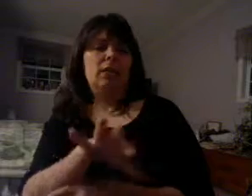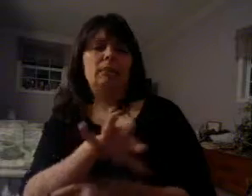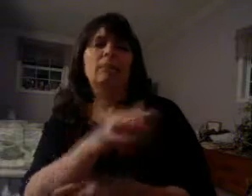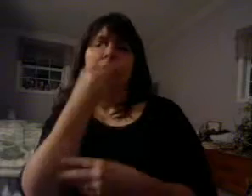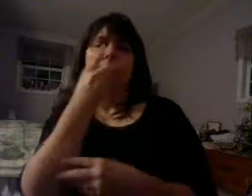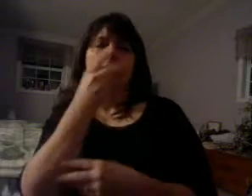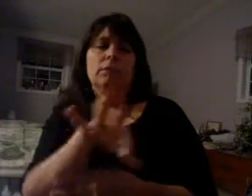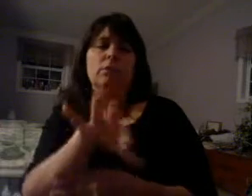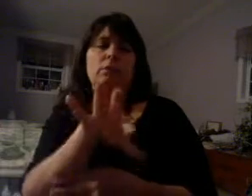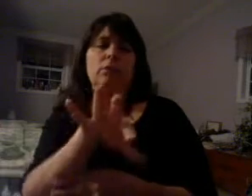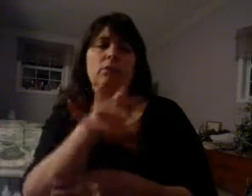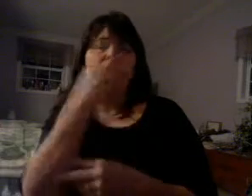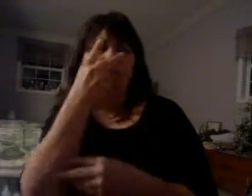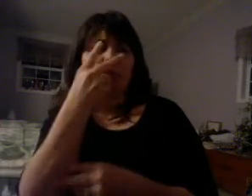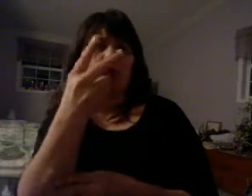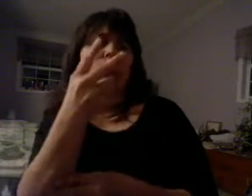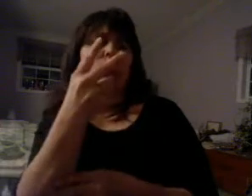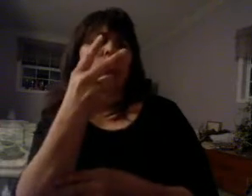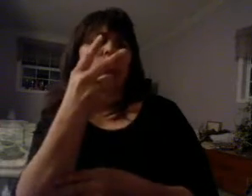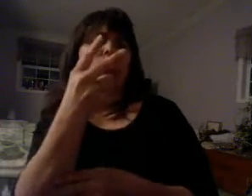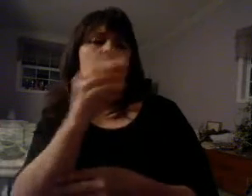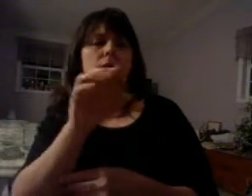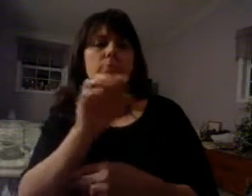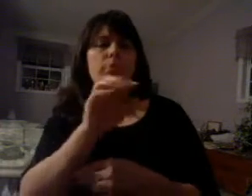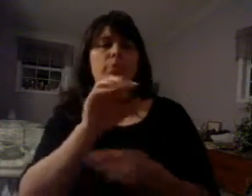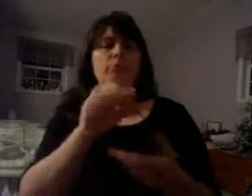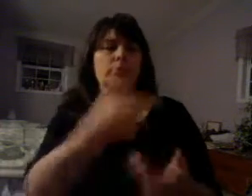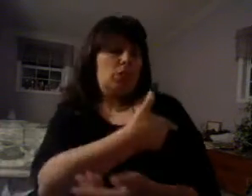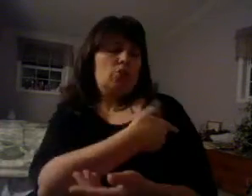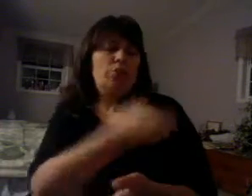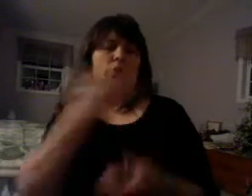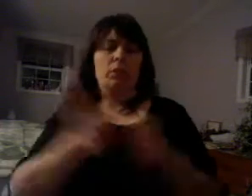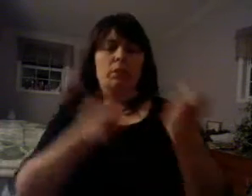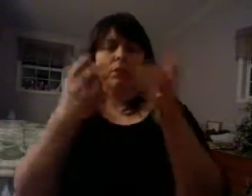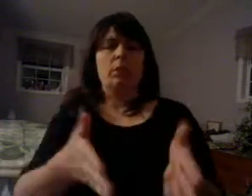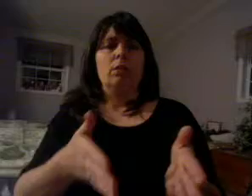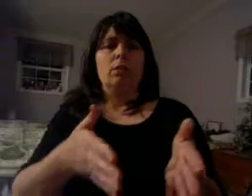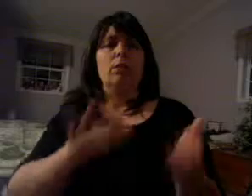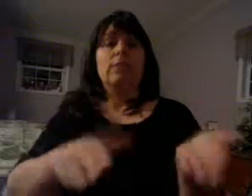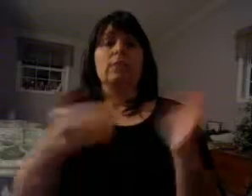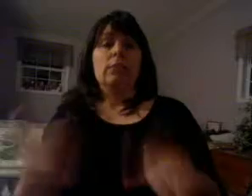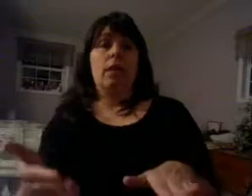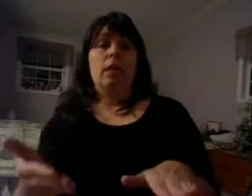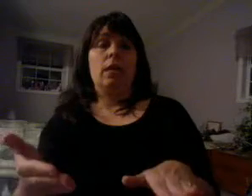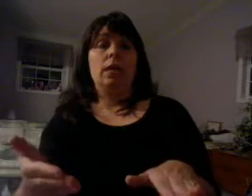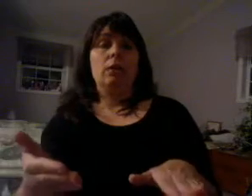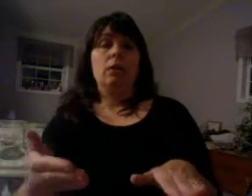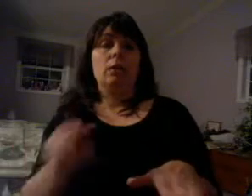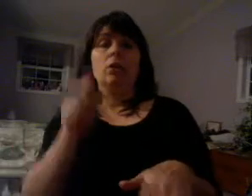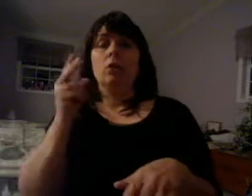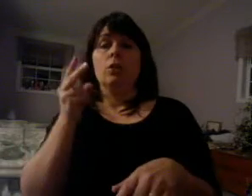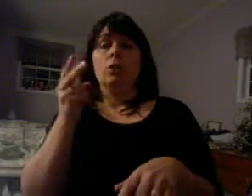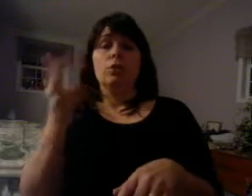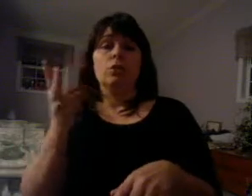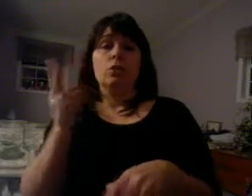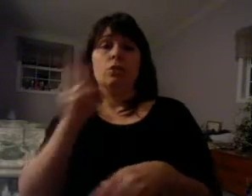his feet. He was dead. He was wearing a bulletproof vest, but had finally been shot through the head. He had been ambushed by 2 men, one of whom